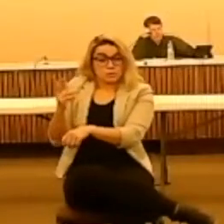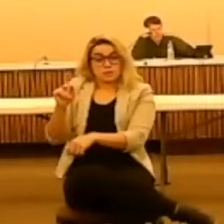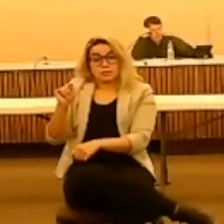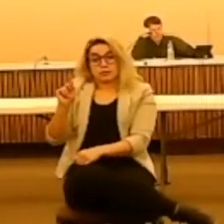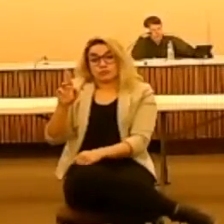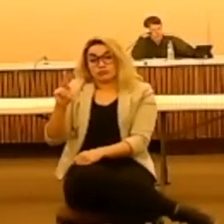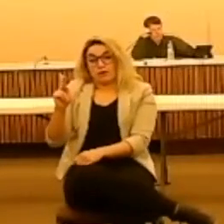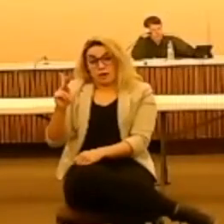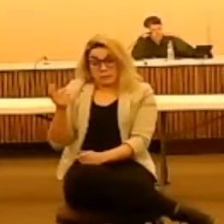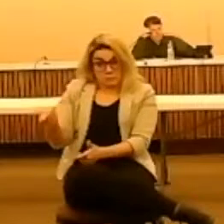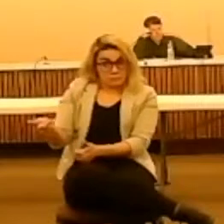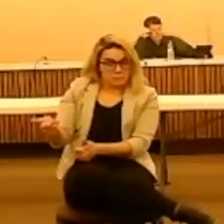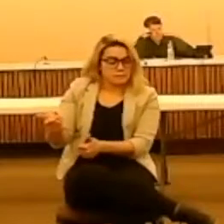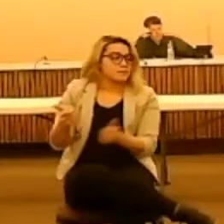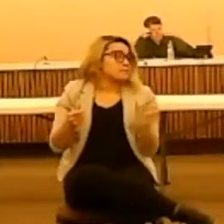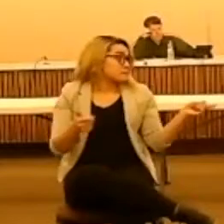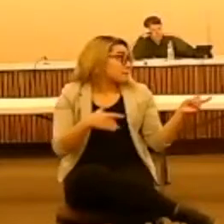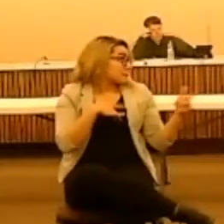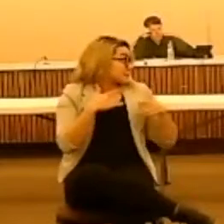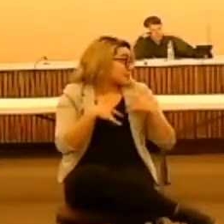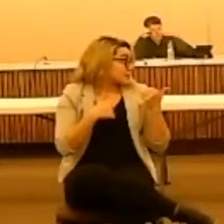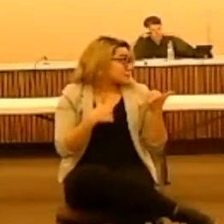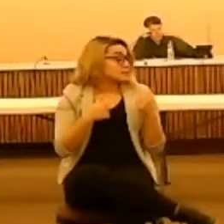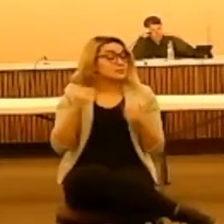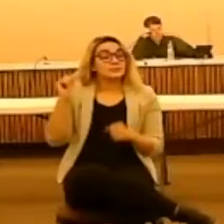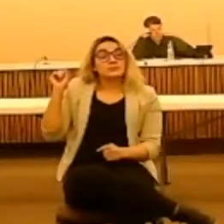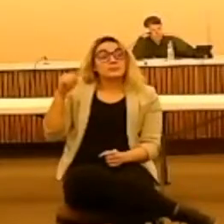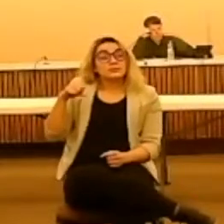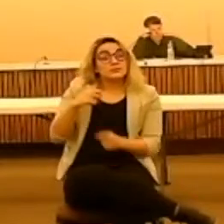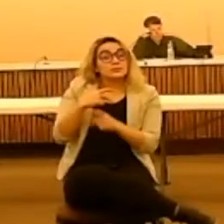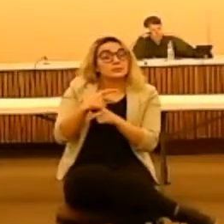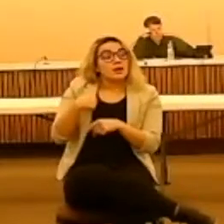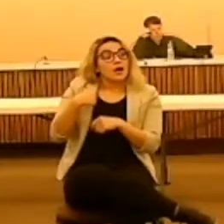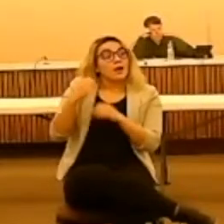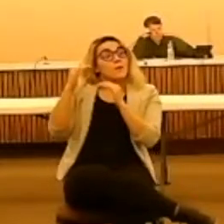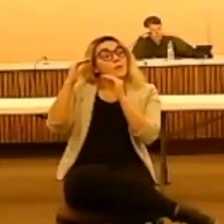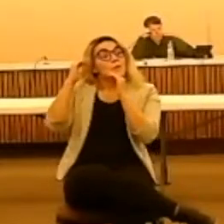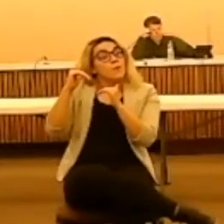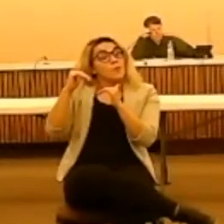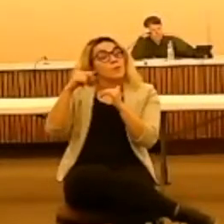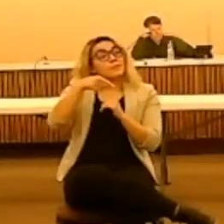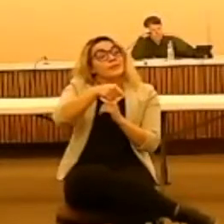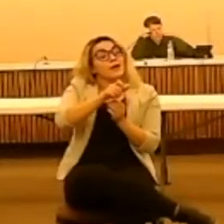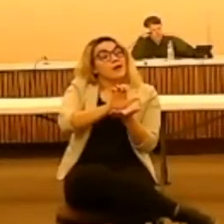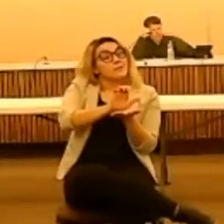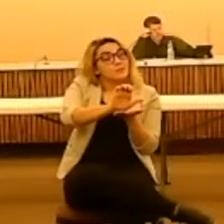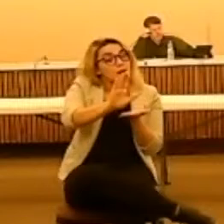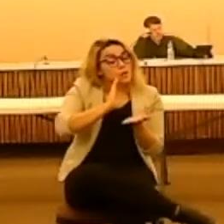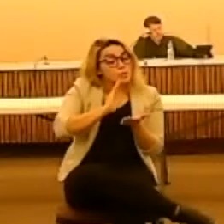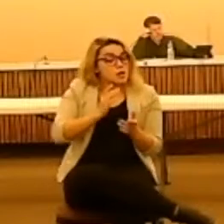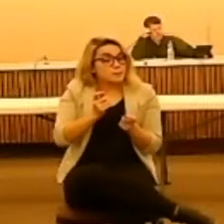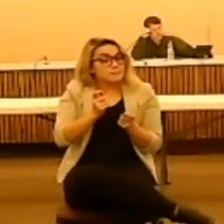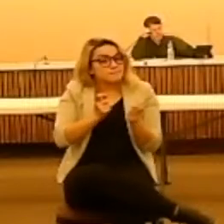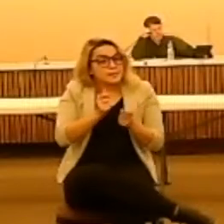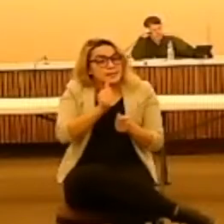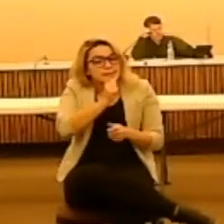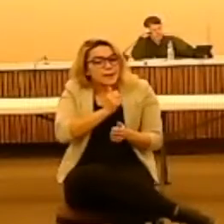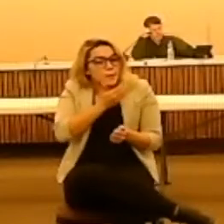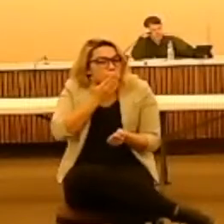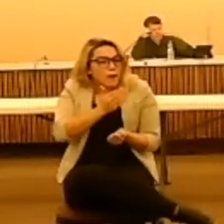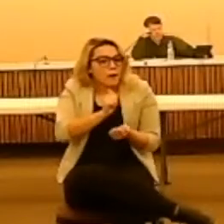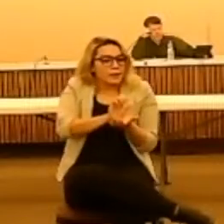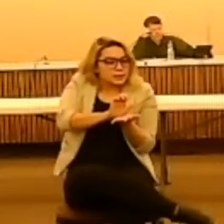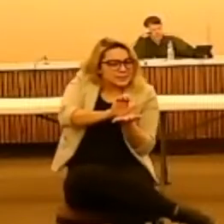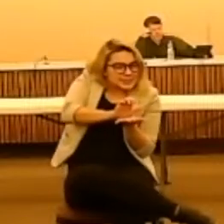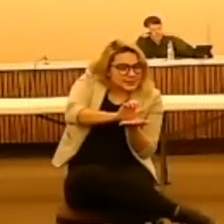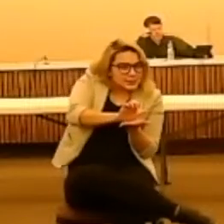that the medium duty truck will perform well in the circles and hammerheads and